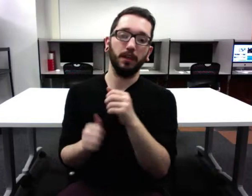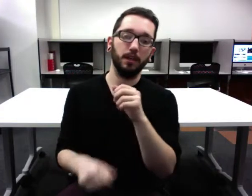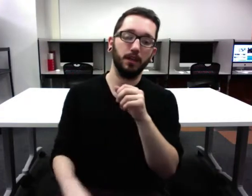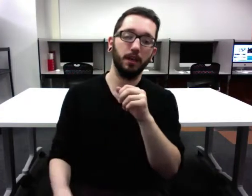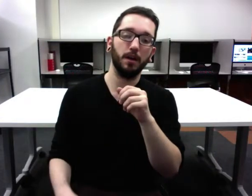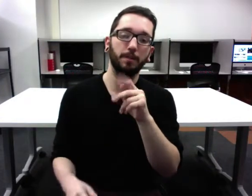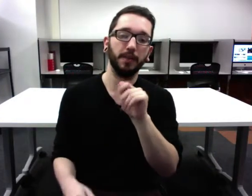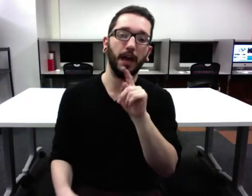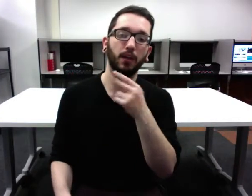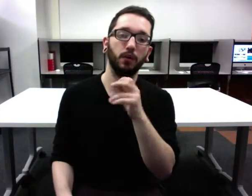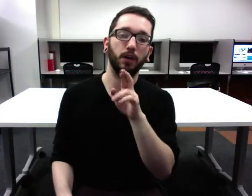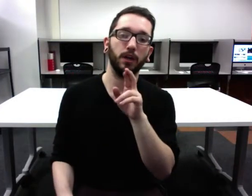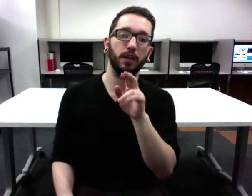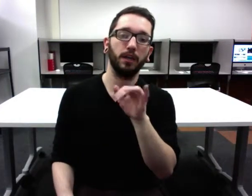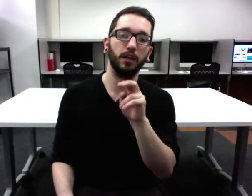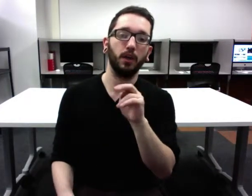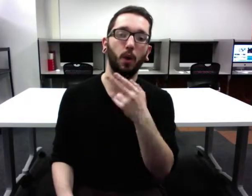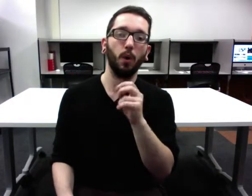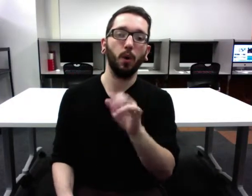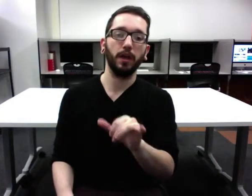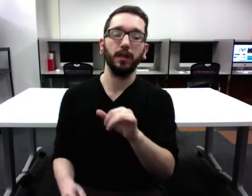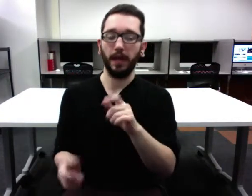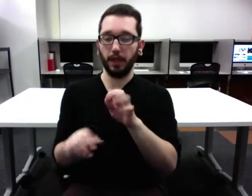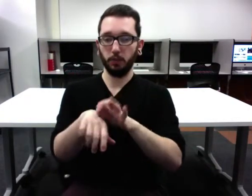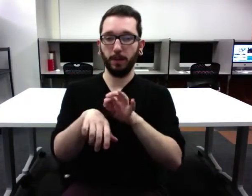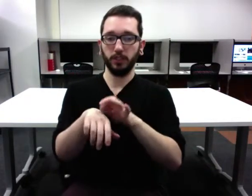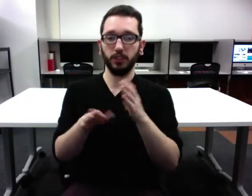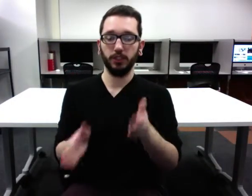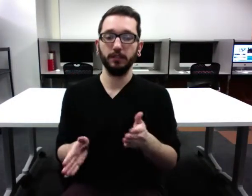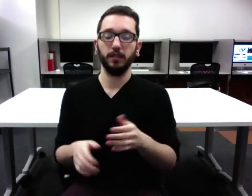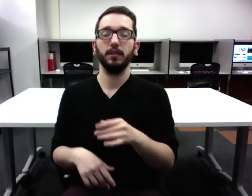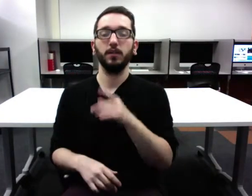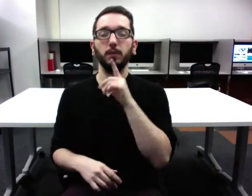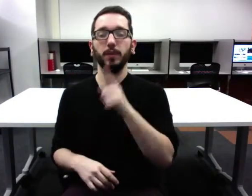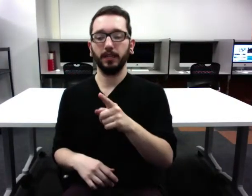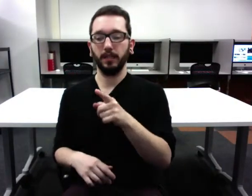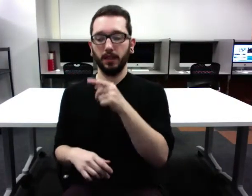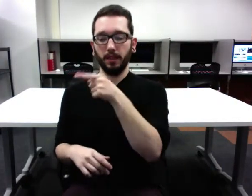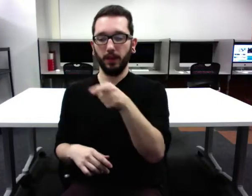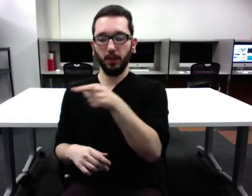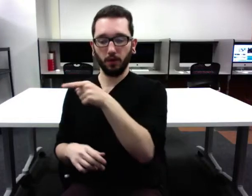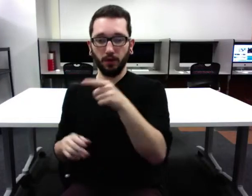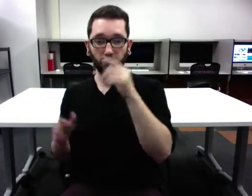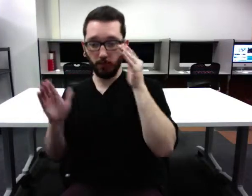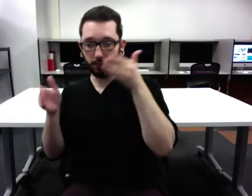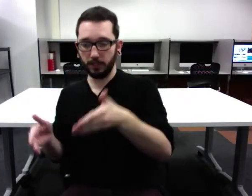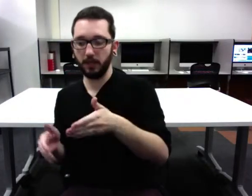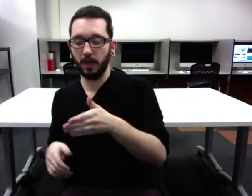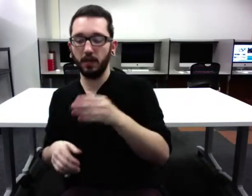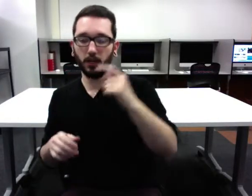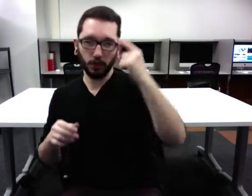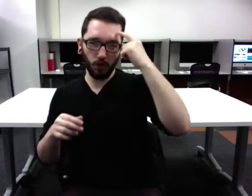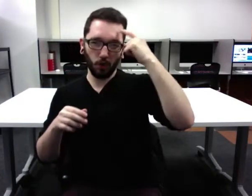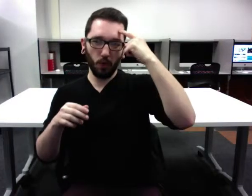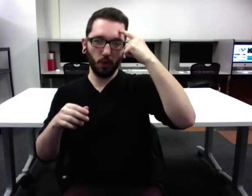acupuncturist, and they're studying the neurobiology of acupuncture using fMRI. And I will be